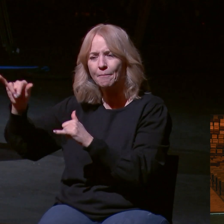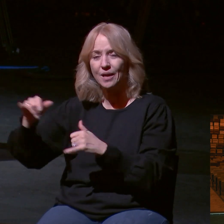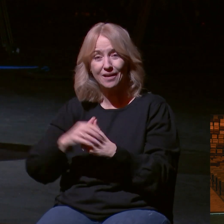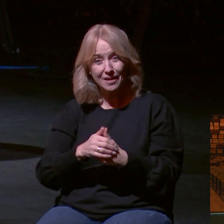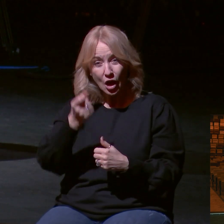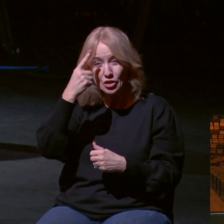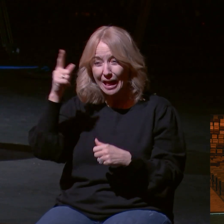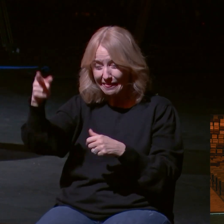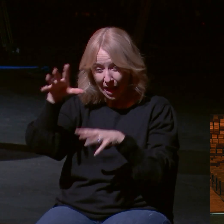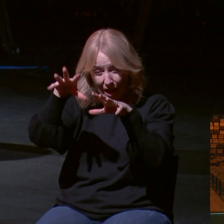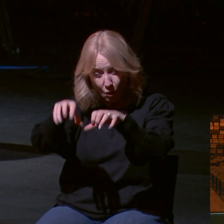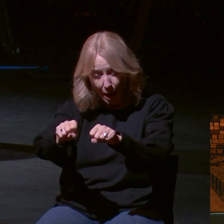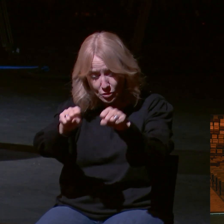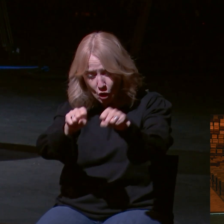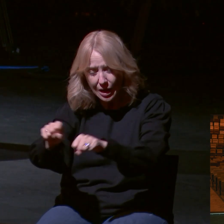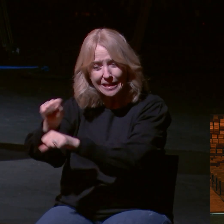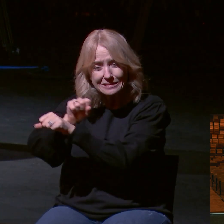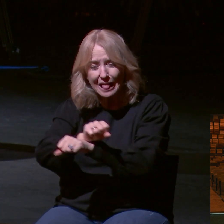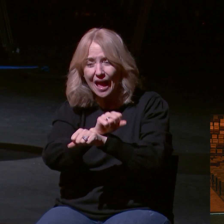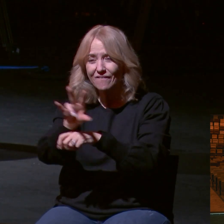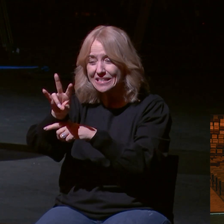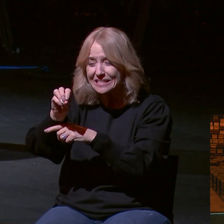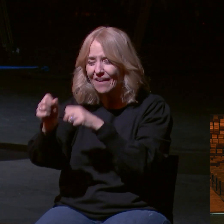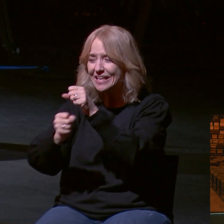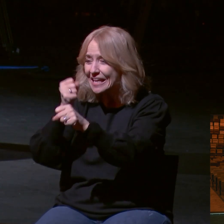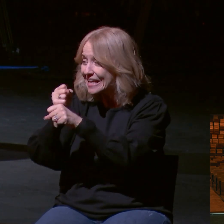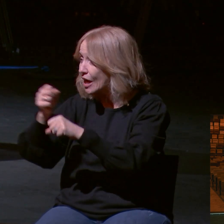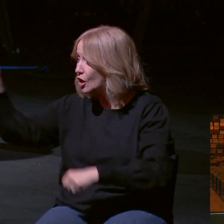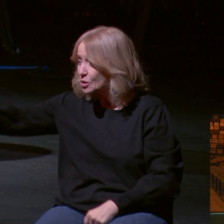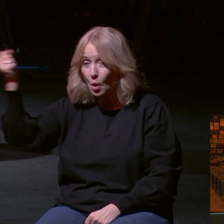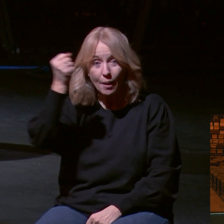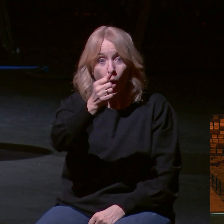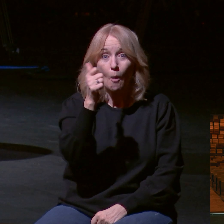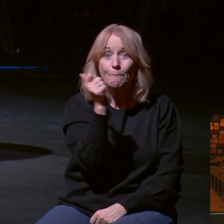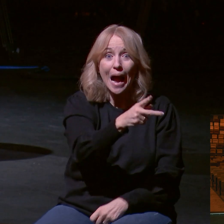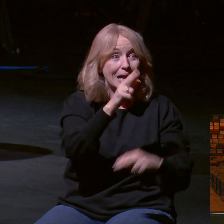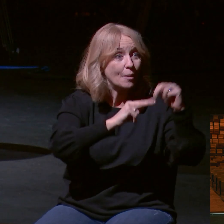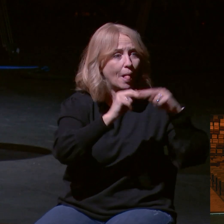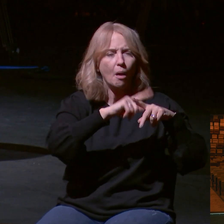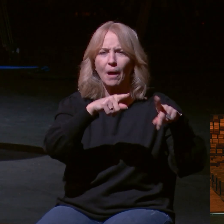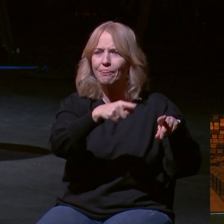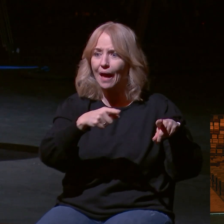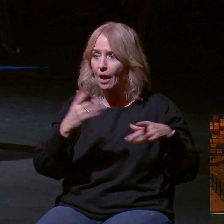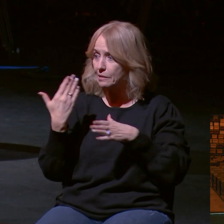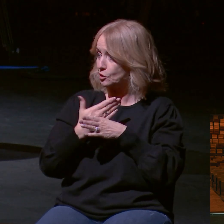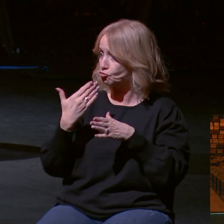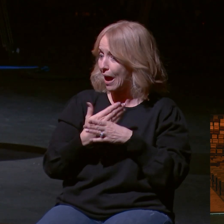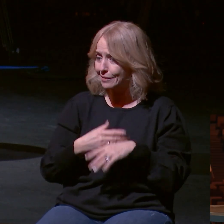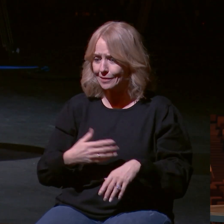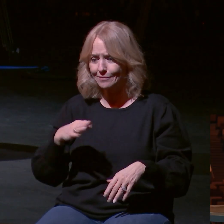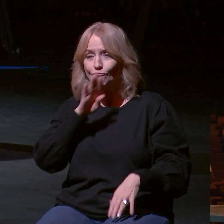discouragement, distractions, and disappointment, only to fully be redeemed by the God who had plans for them all